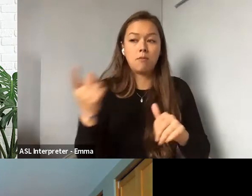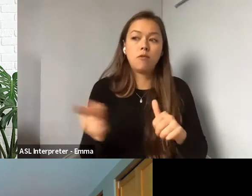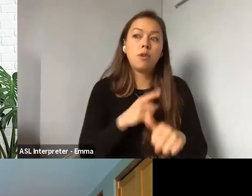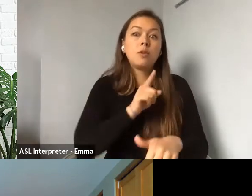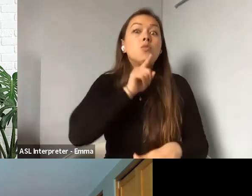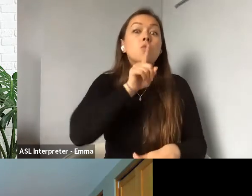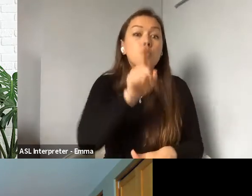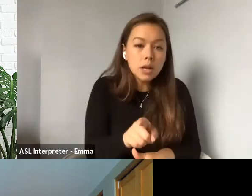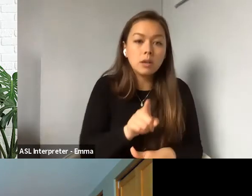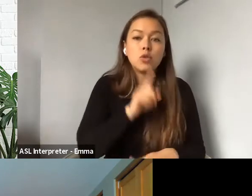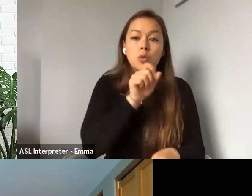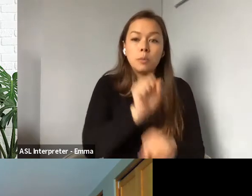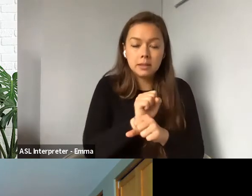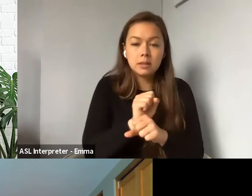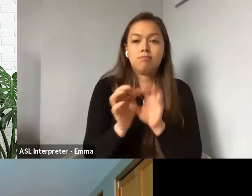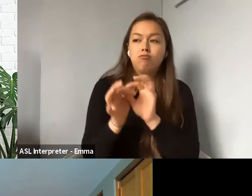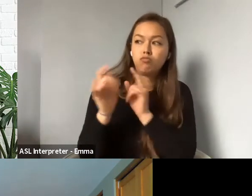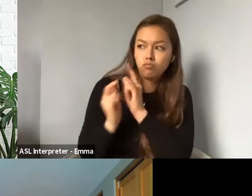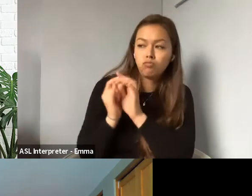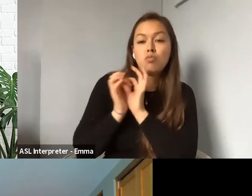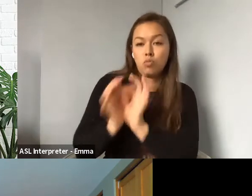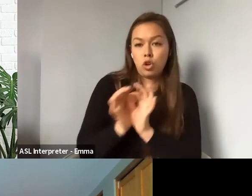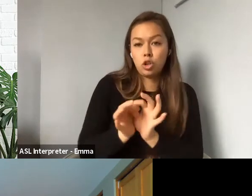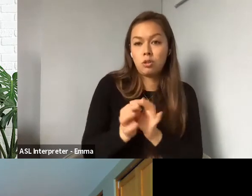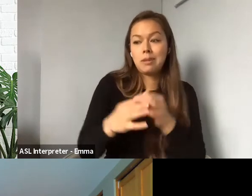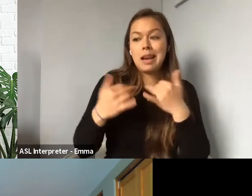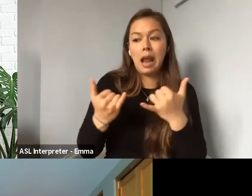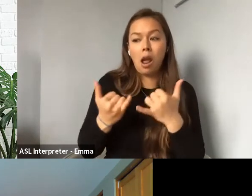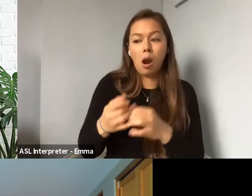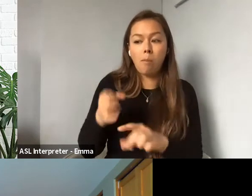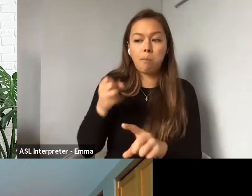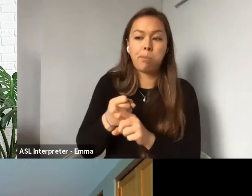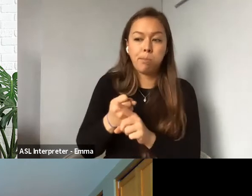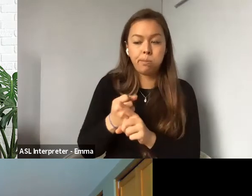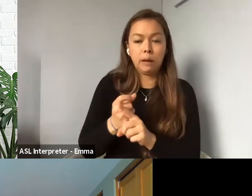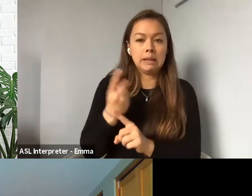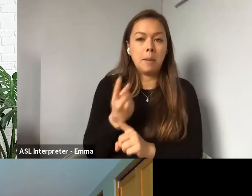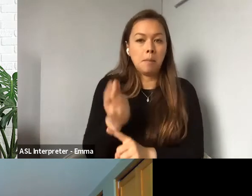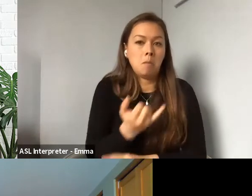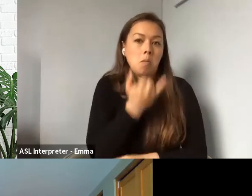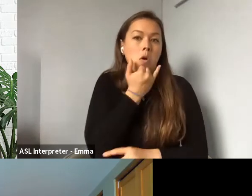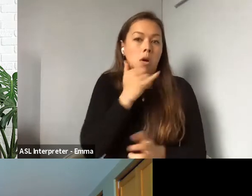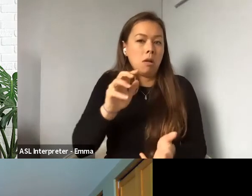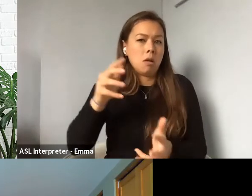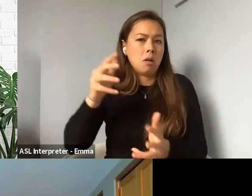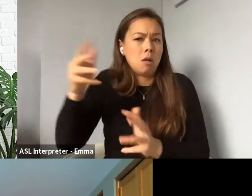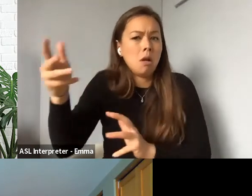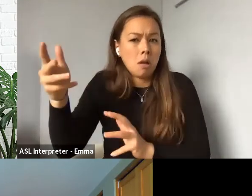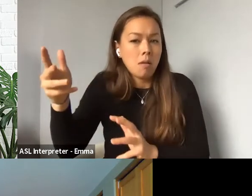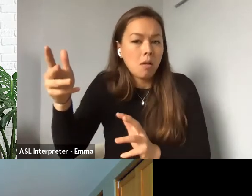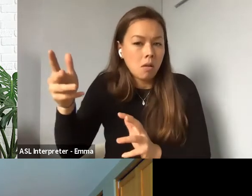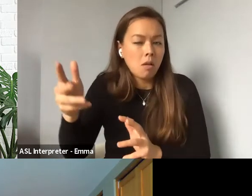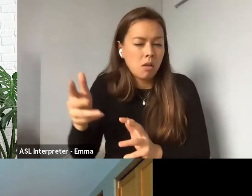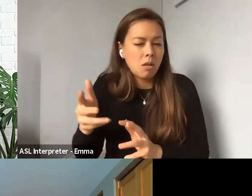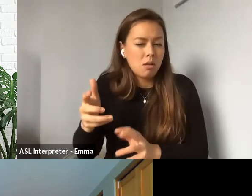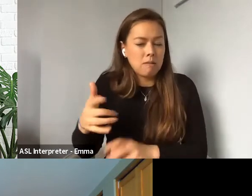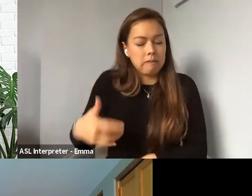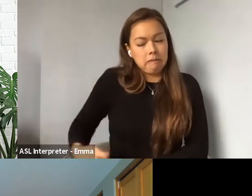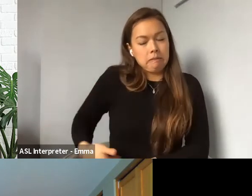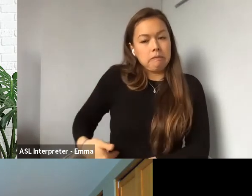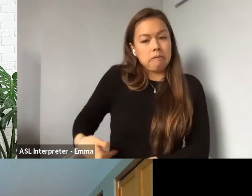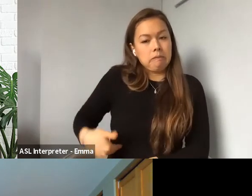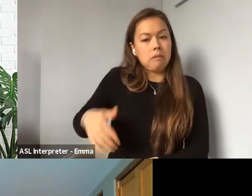wrong. Other impressions or early impressions is that the types of violence we're seeing are really